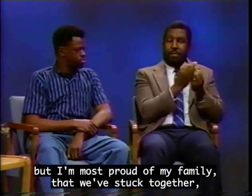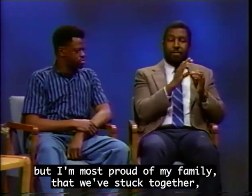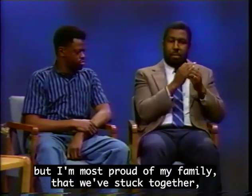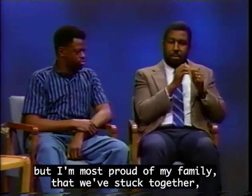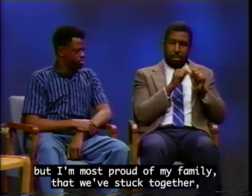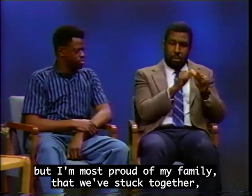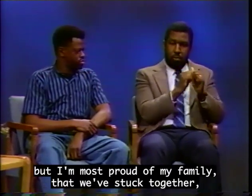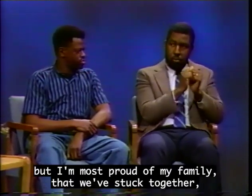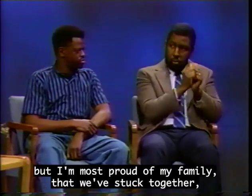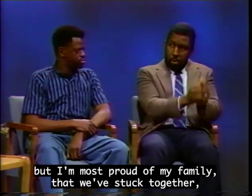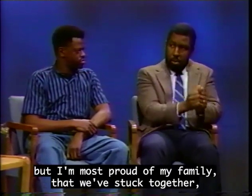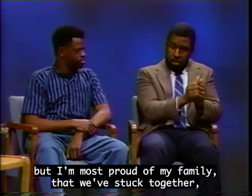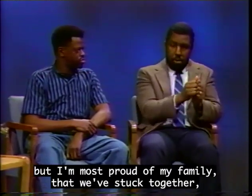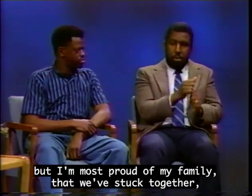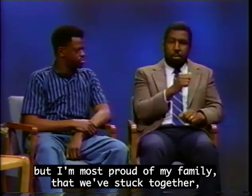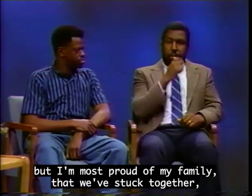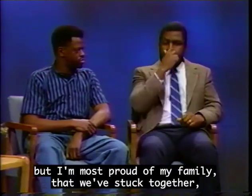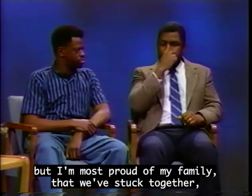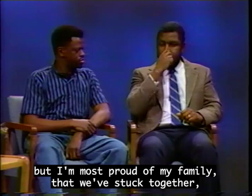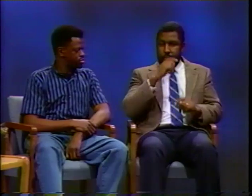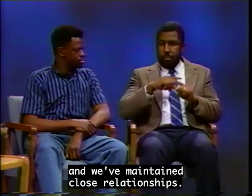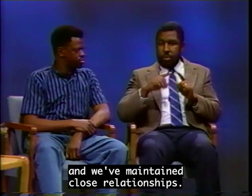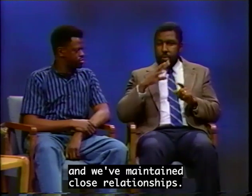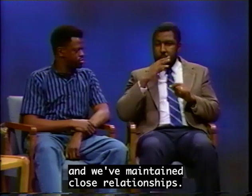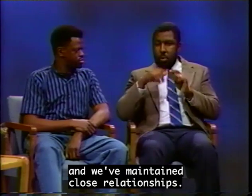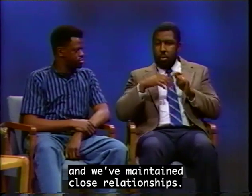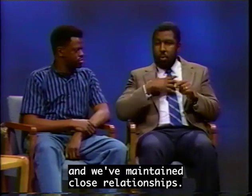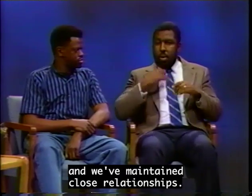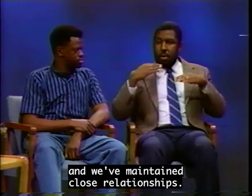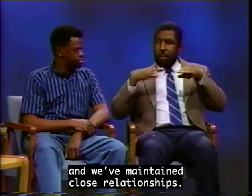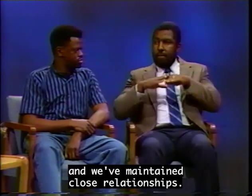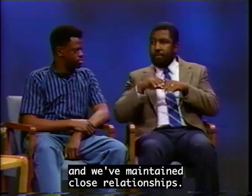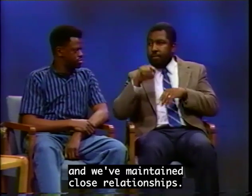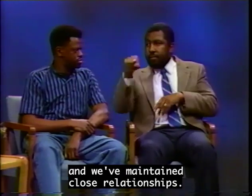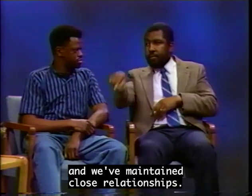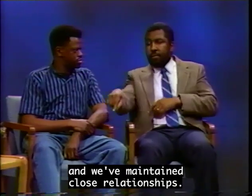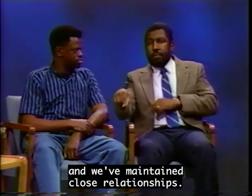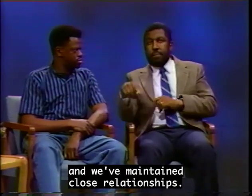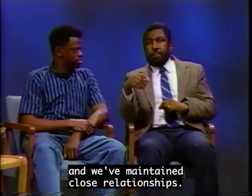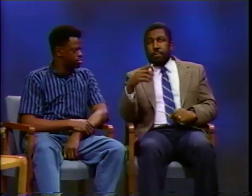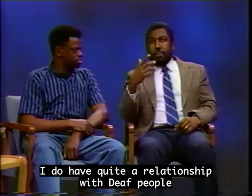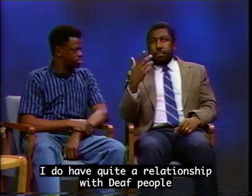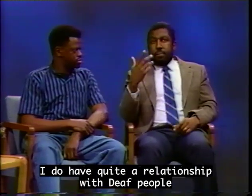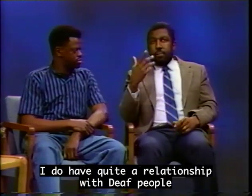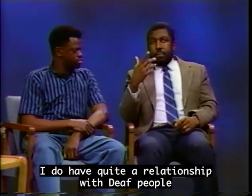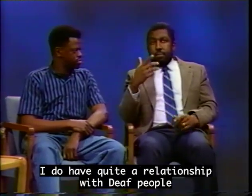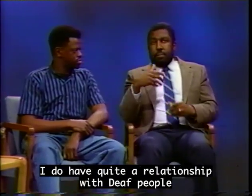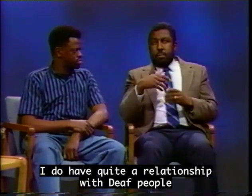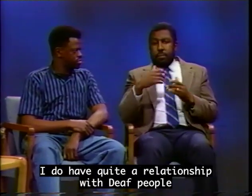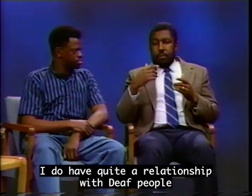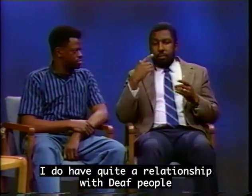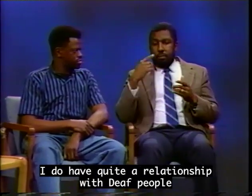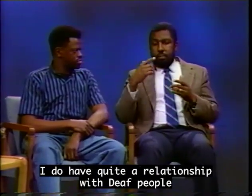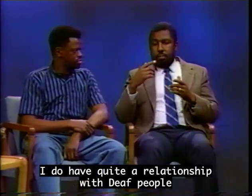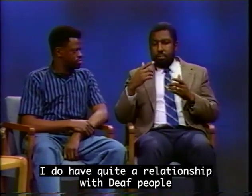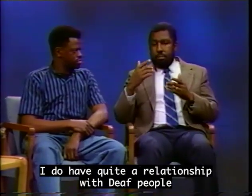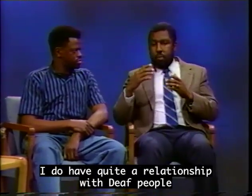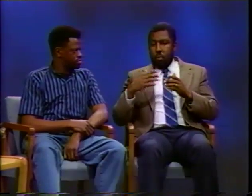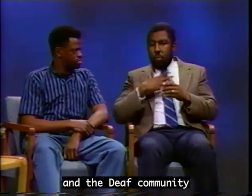proud of my family, that we've stuck together and we've maintained close relationships. I do have quite a relationship with deaf people and